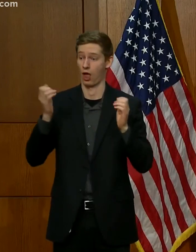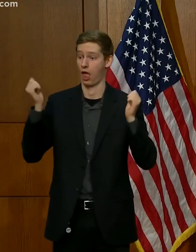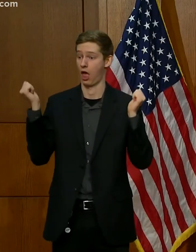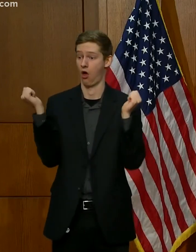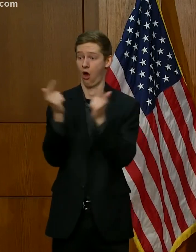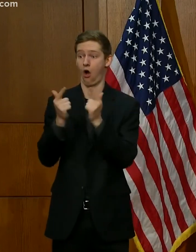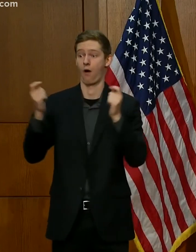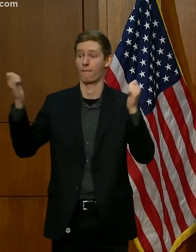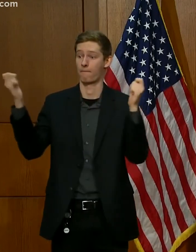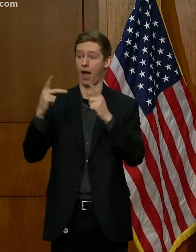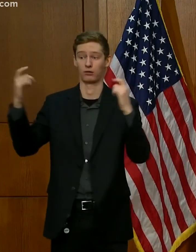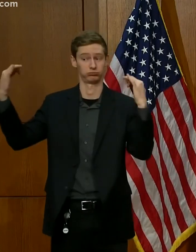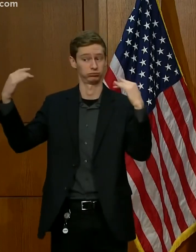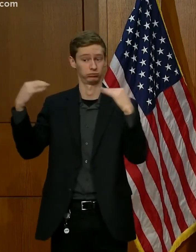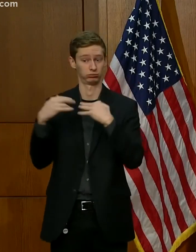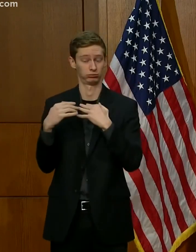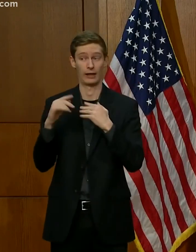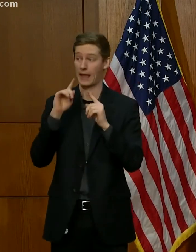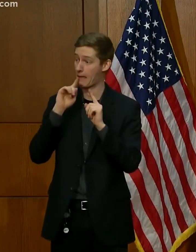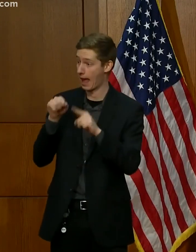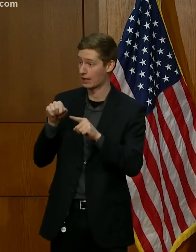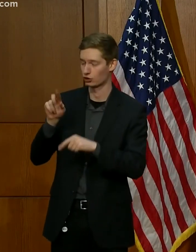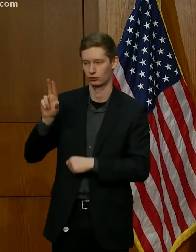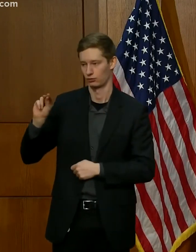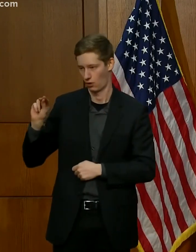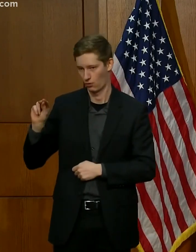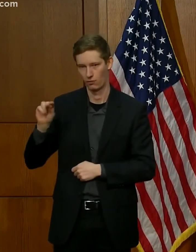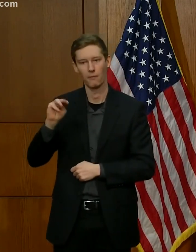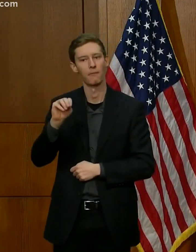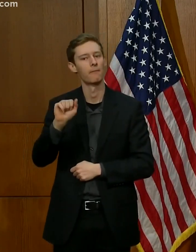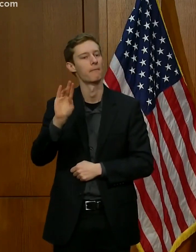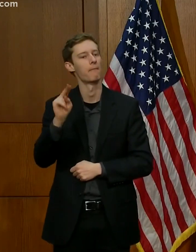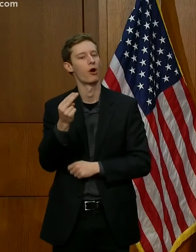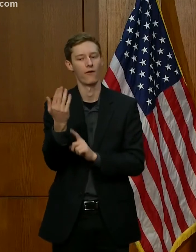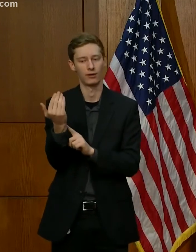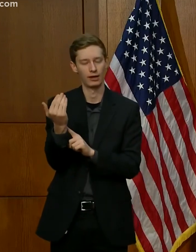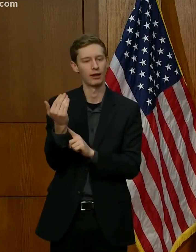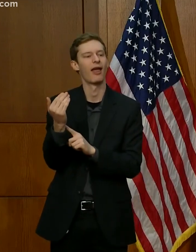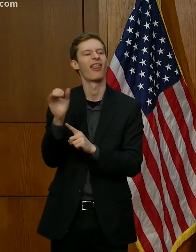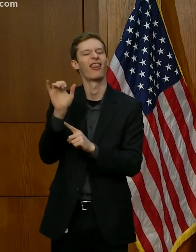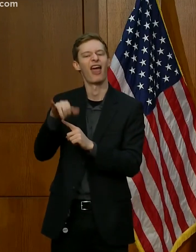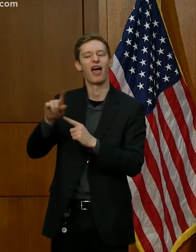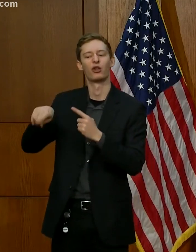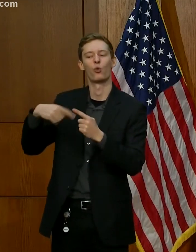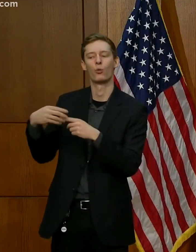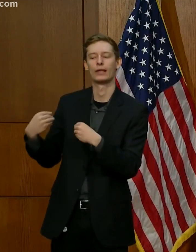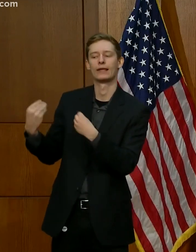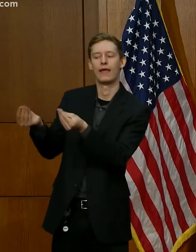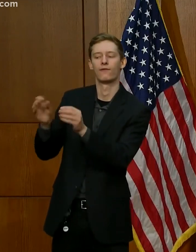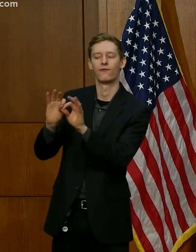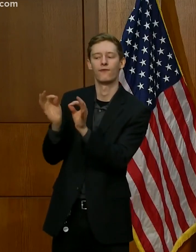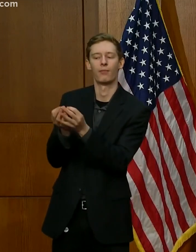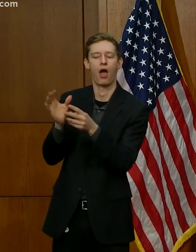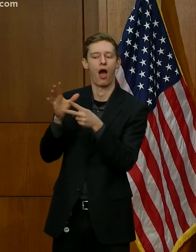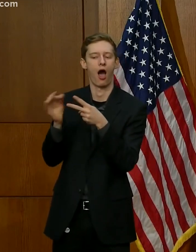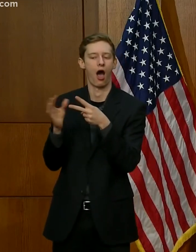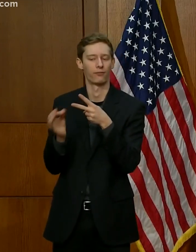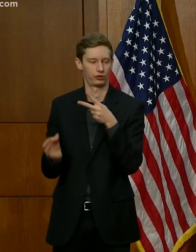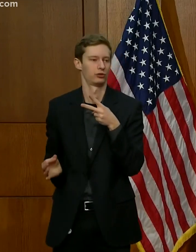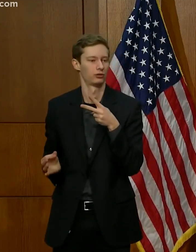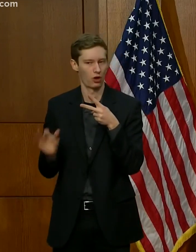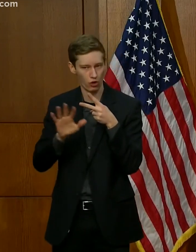to school? And the answer is no. March 15th will be when options are in place through the different school